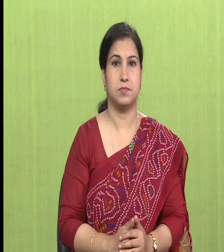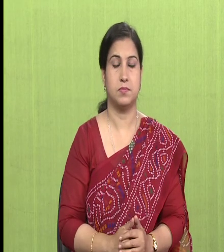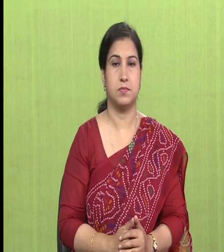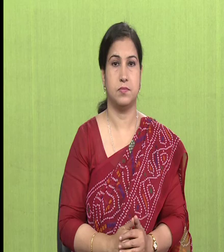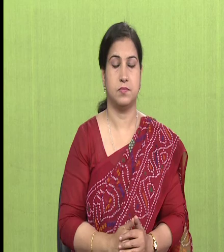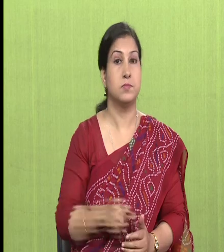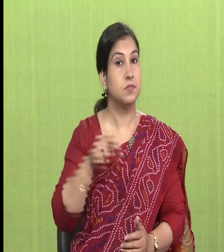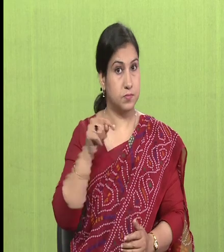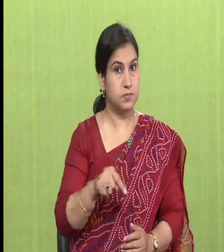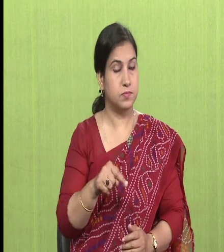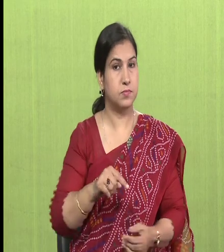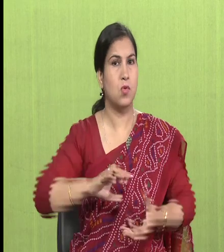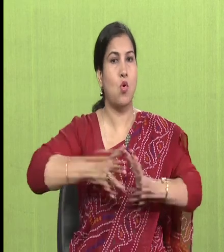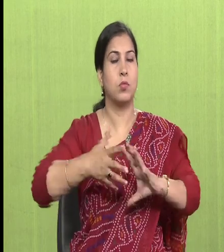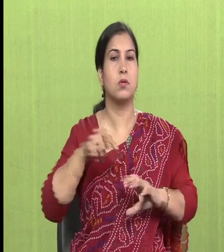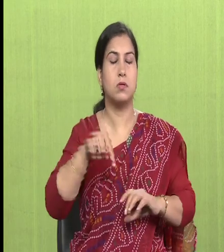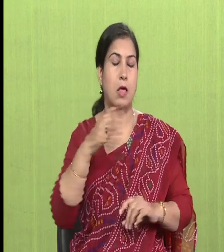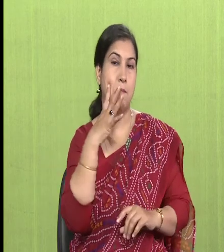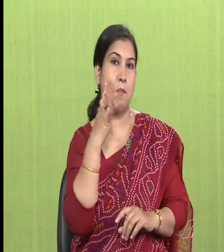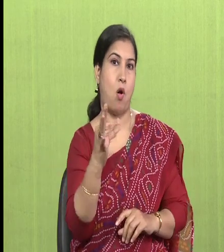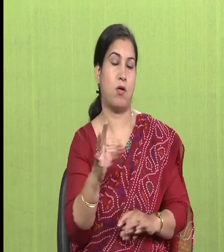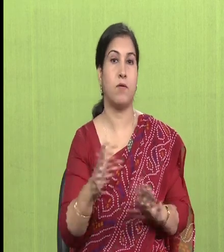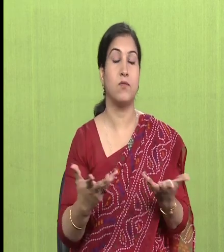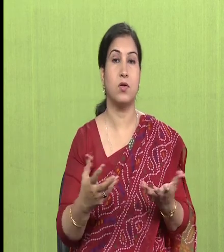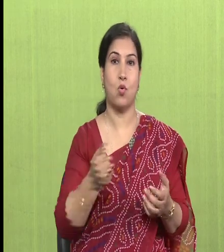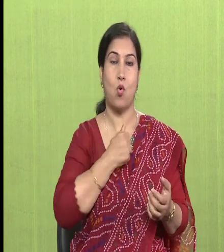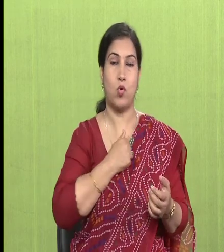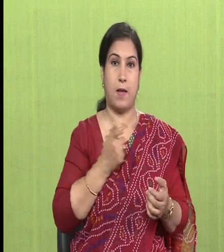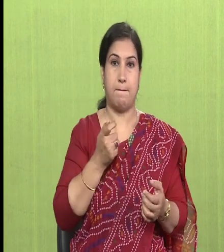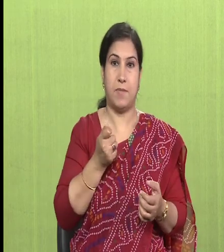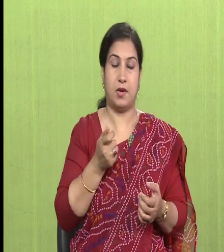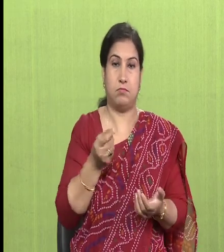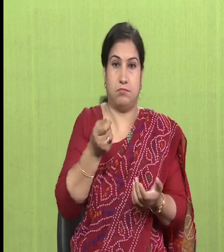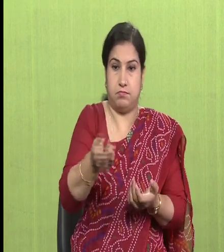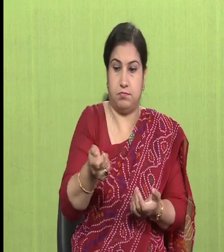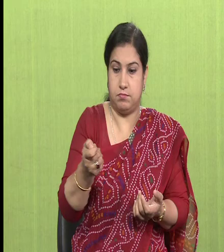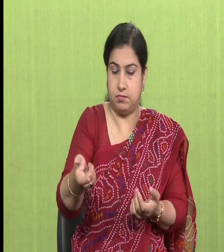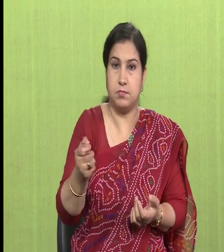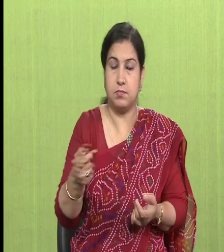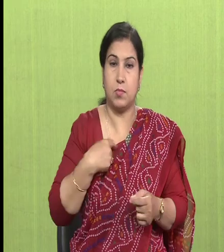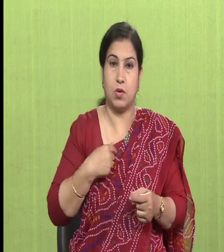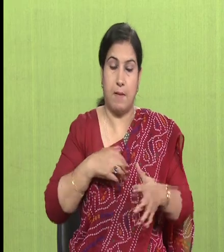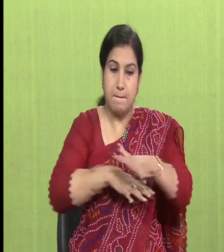So, it becomes very important to spend the money that we have in a planned manner